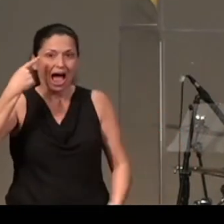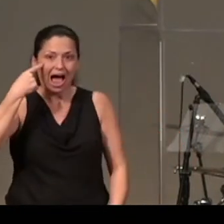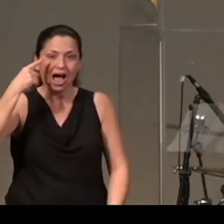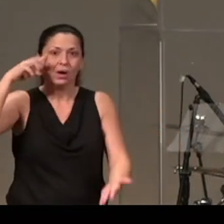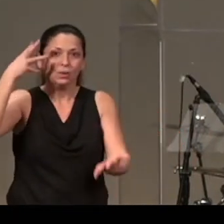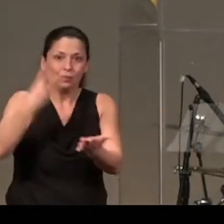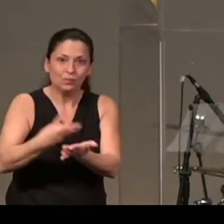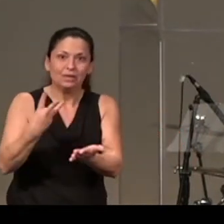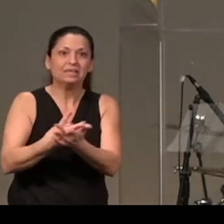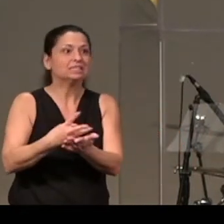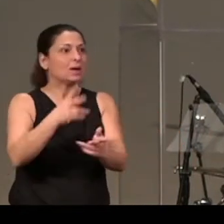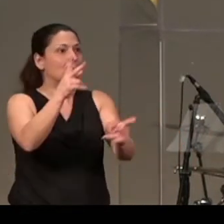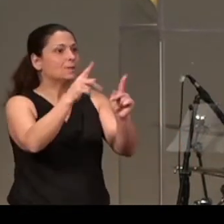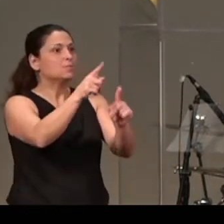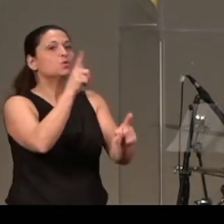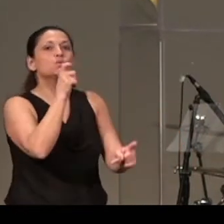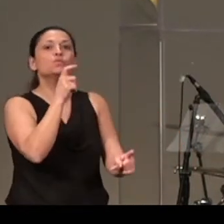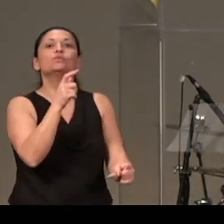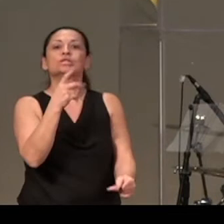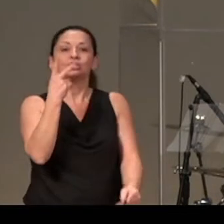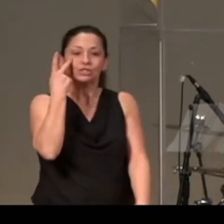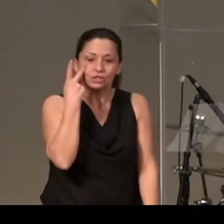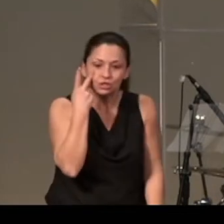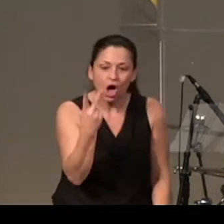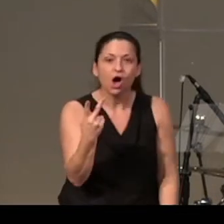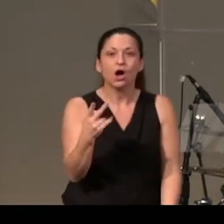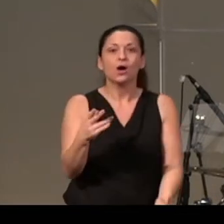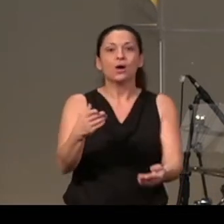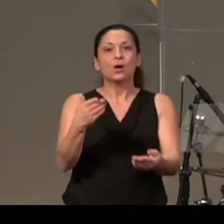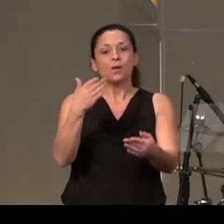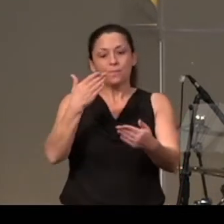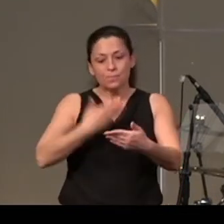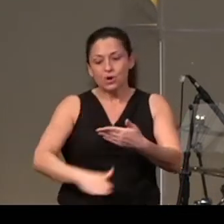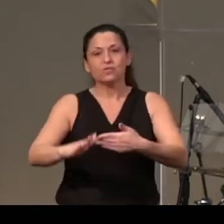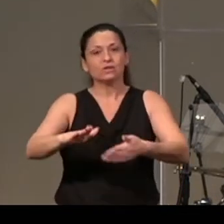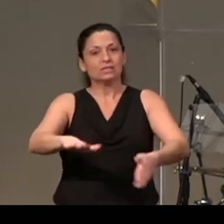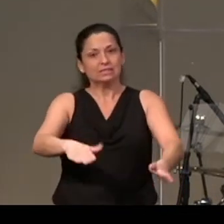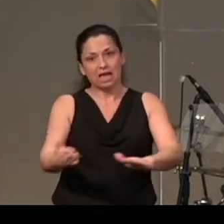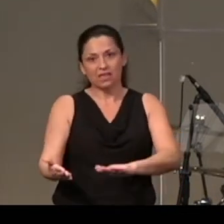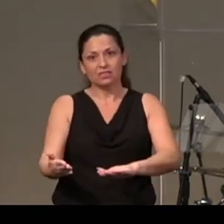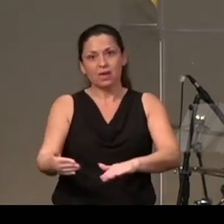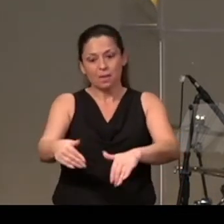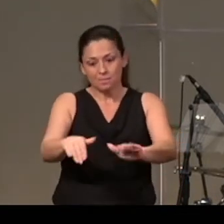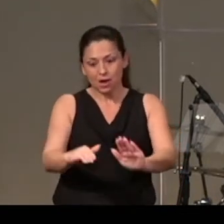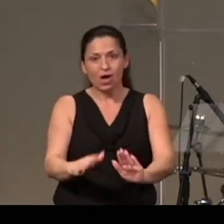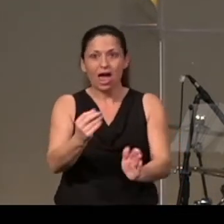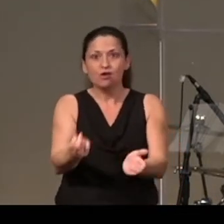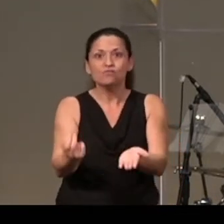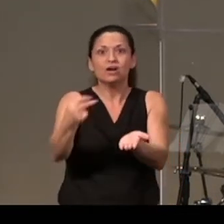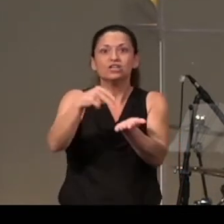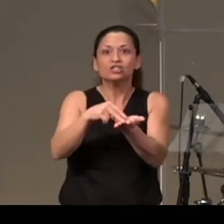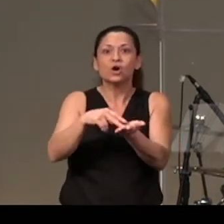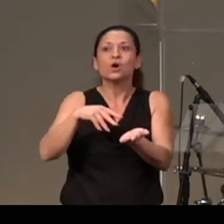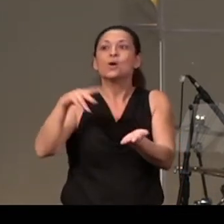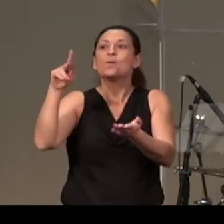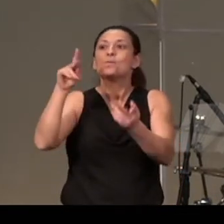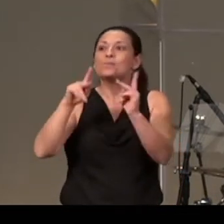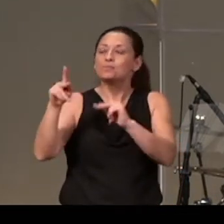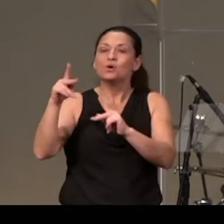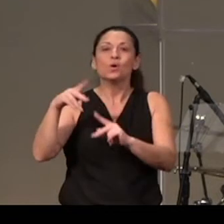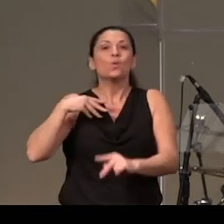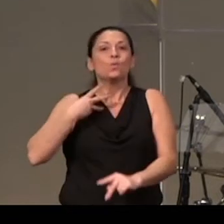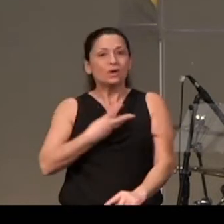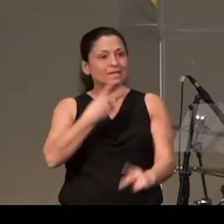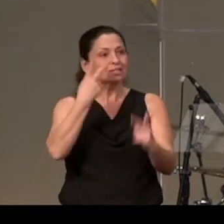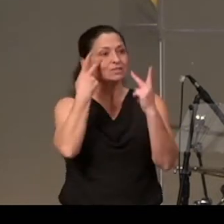those who saw his birth, death, burial, and resurrection. They saw it, and we get to see it and rejoice and be